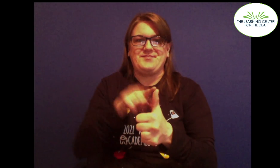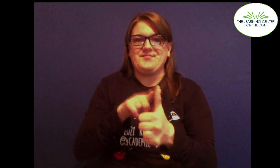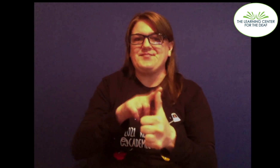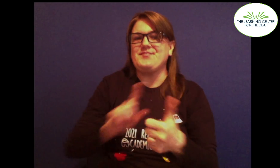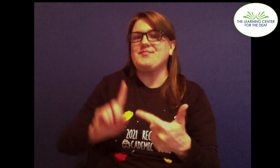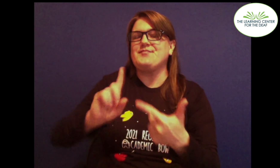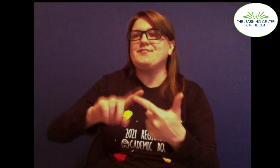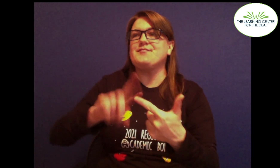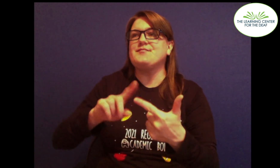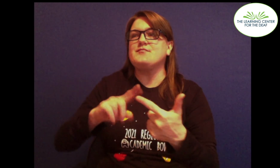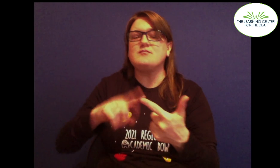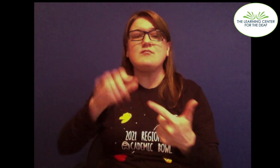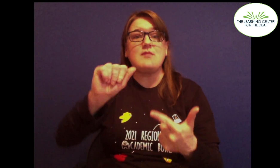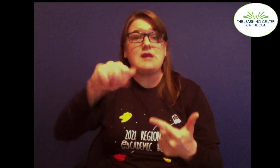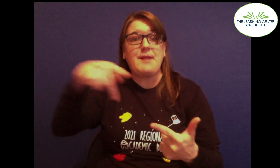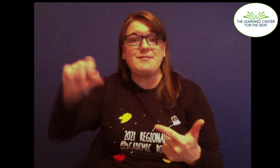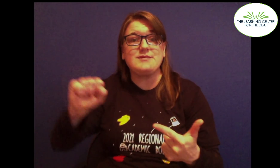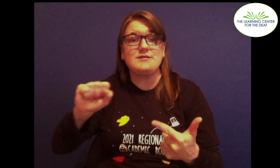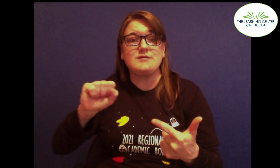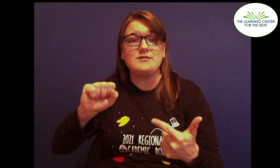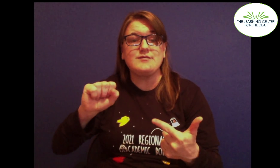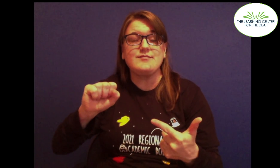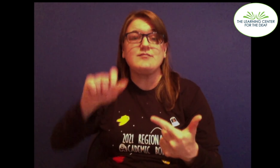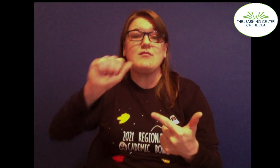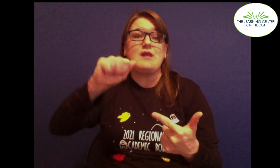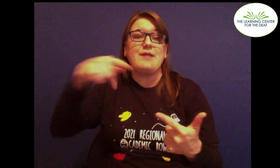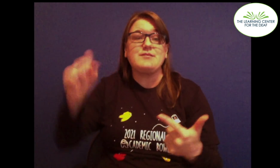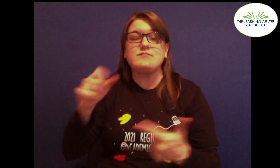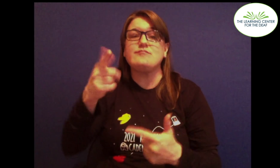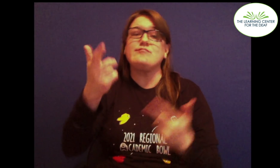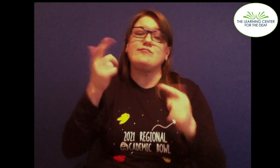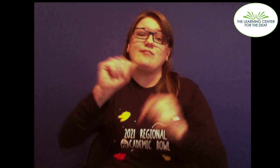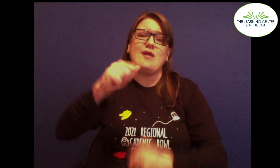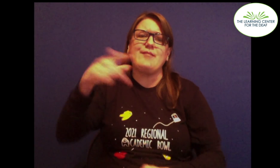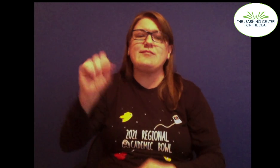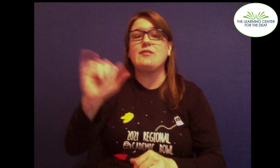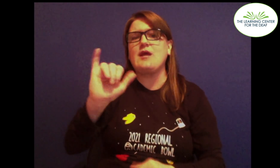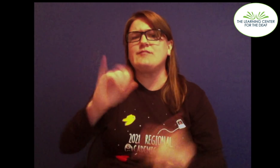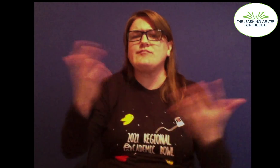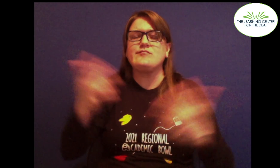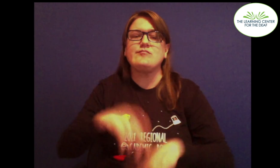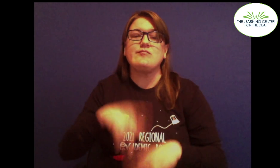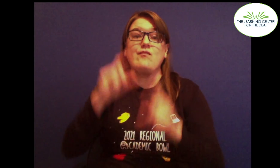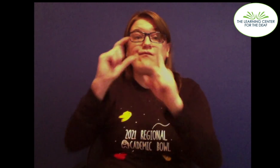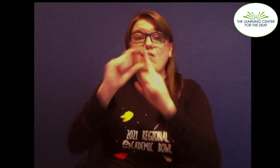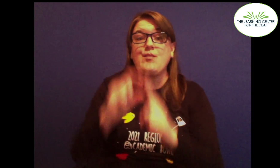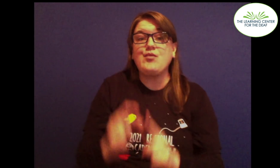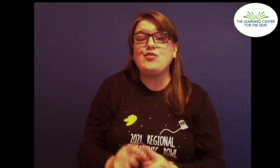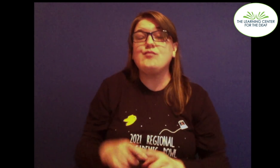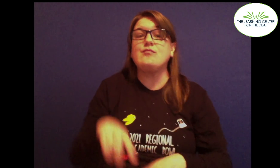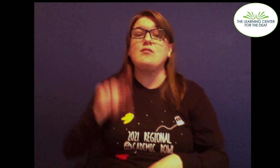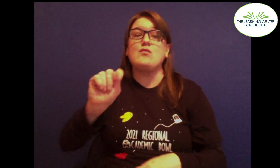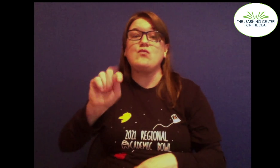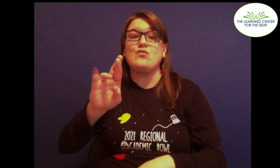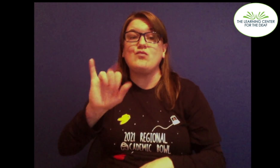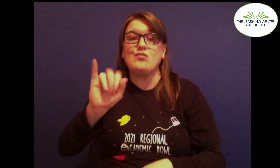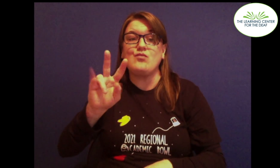better chance of knowing the answers because they have studied and prepared. Another strategy we will incorporate is using apps to build on things